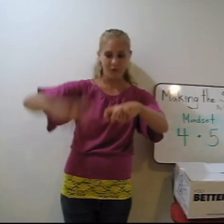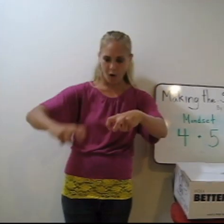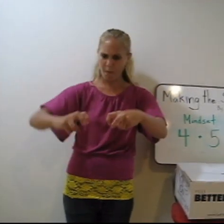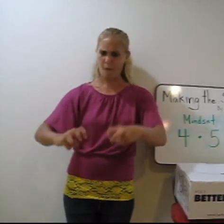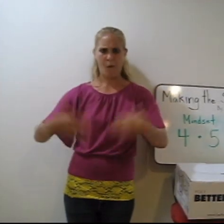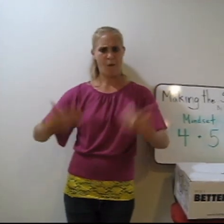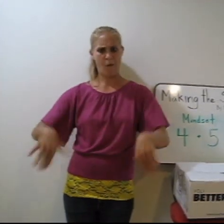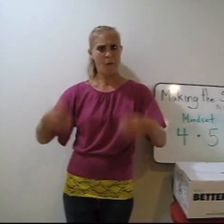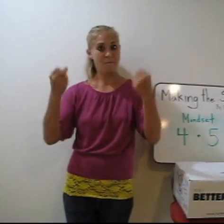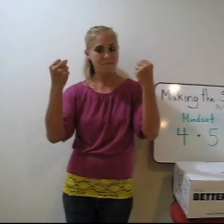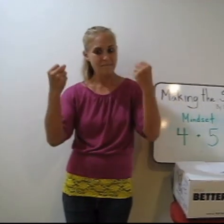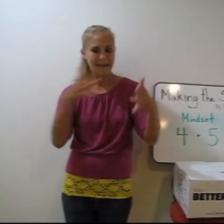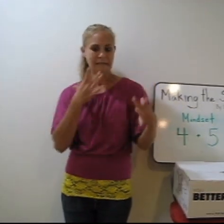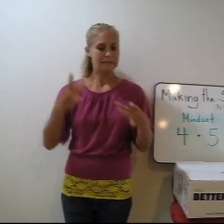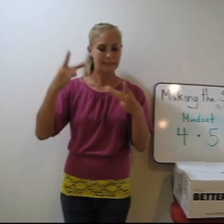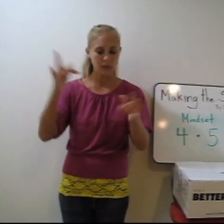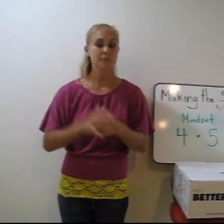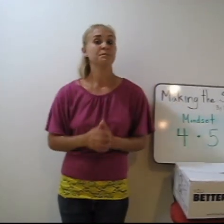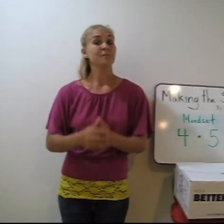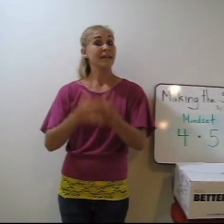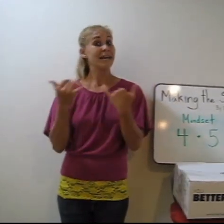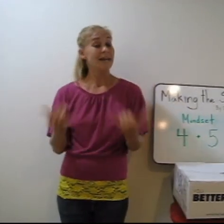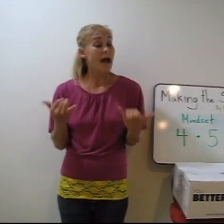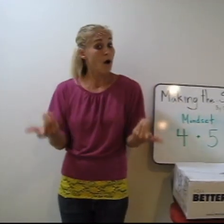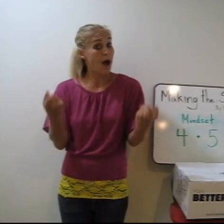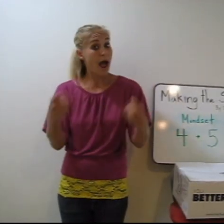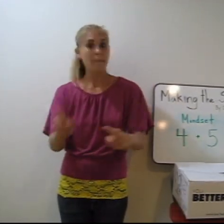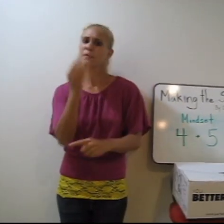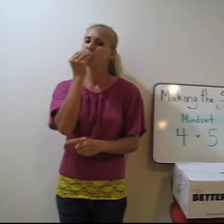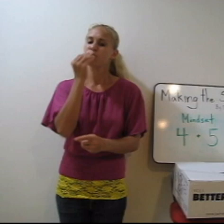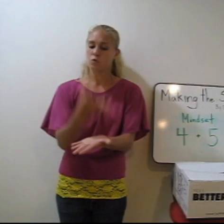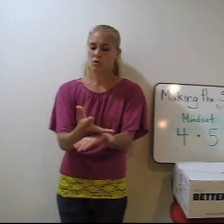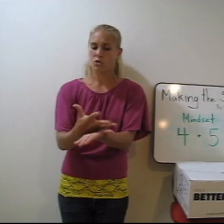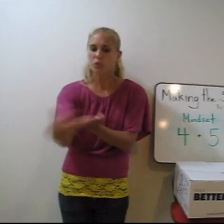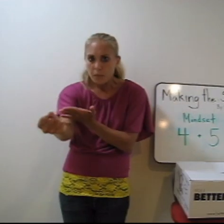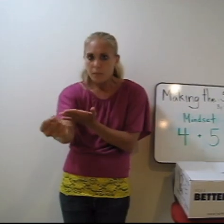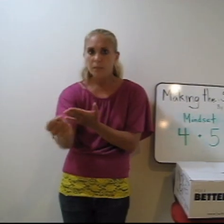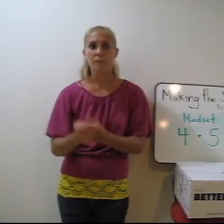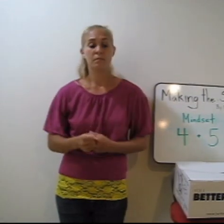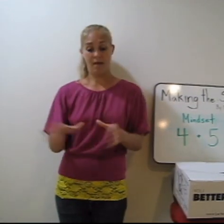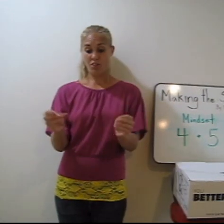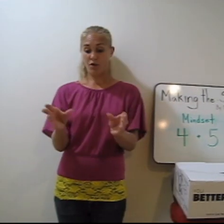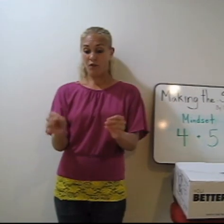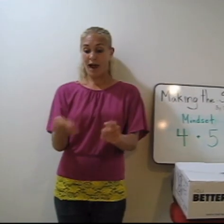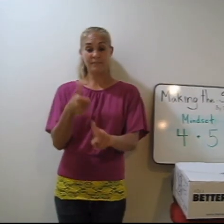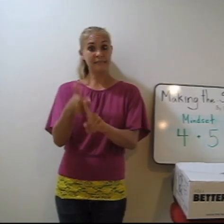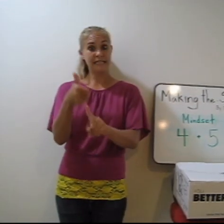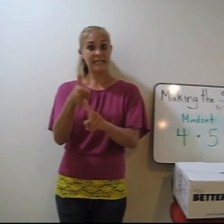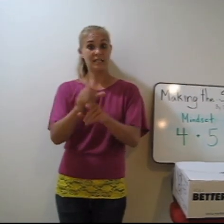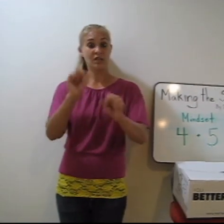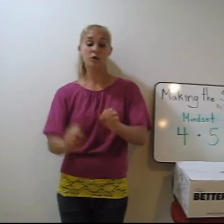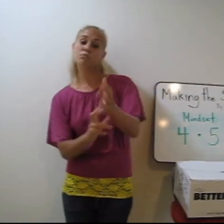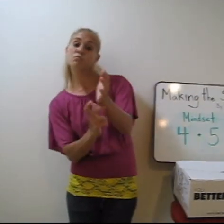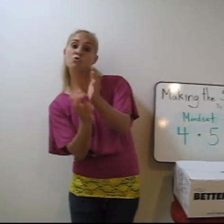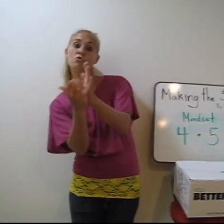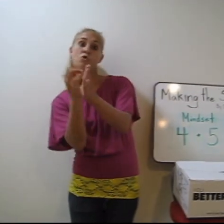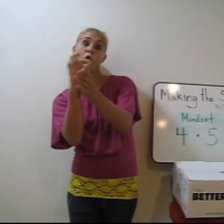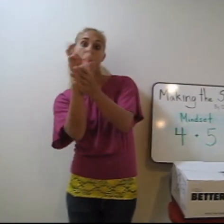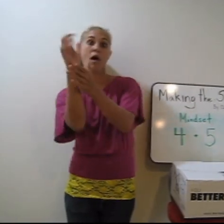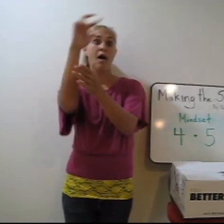Thanksgiving. Yum! Eventually, however, the bait is all gone. The crabs could easily climb up the side of the cage and through the hole, but they do